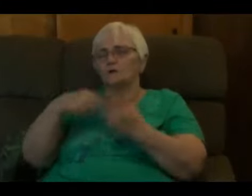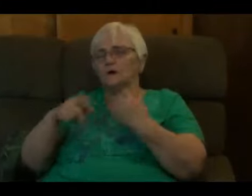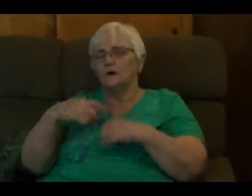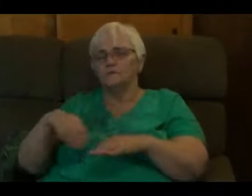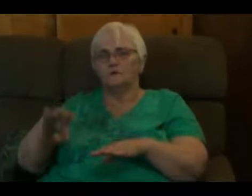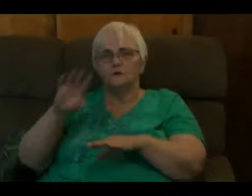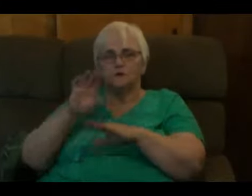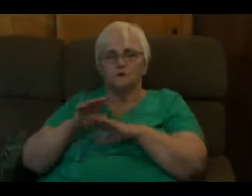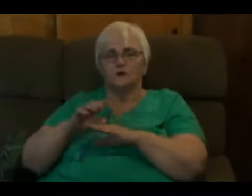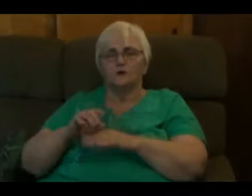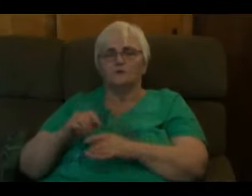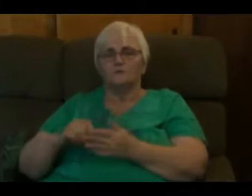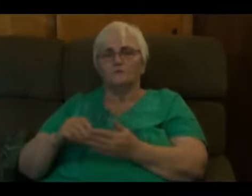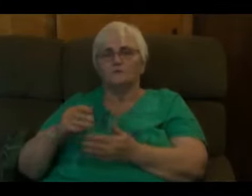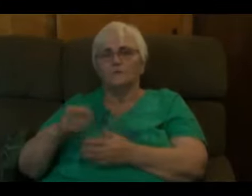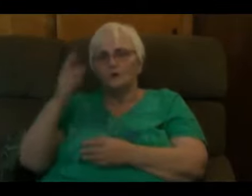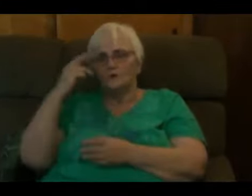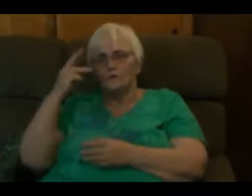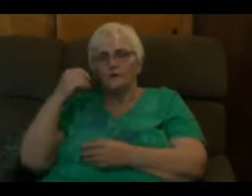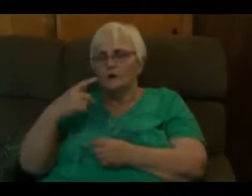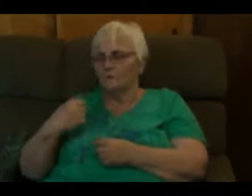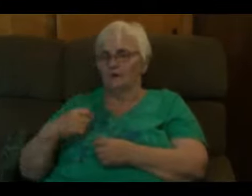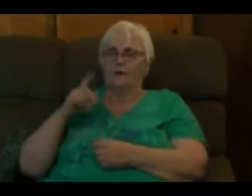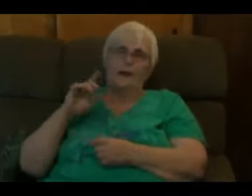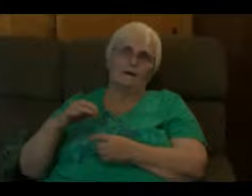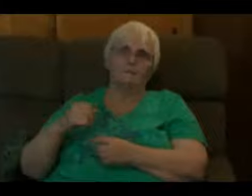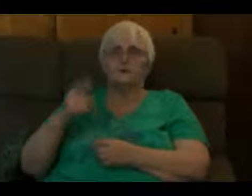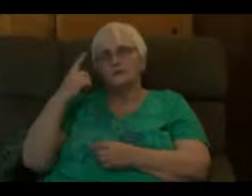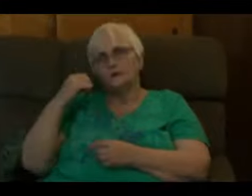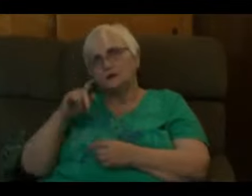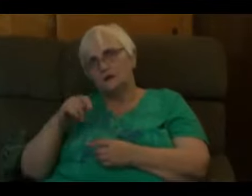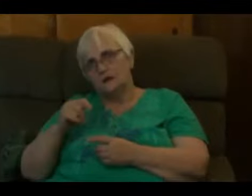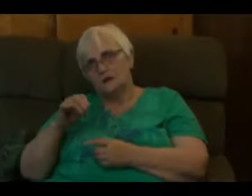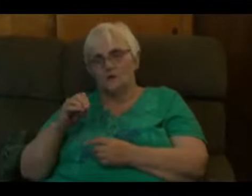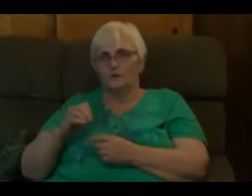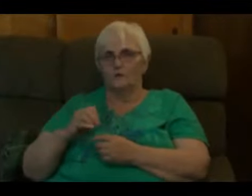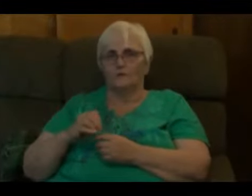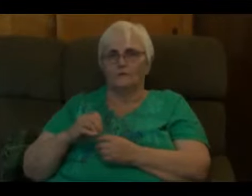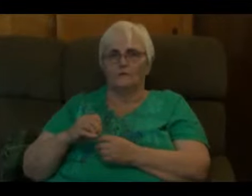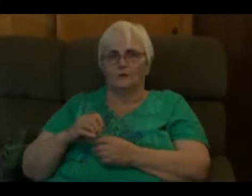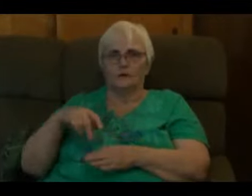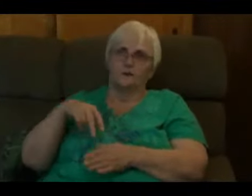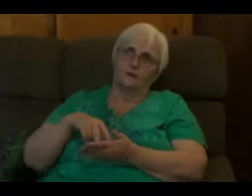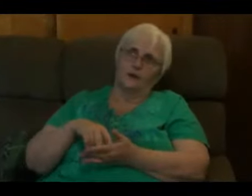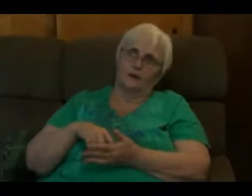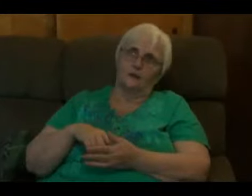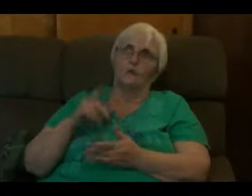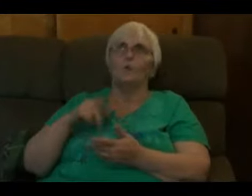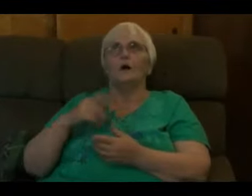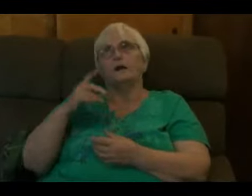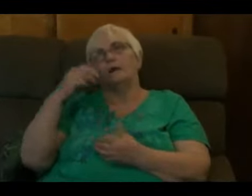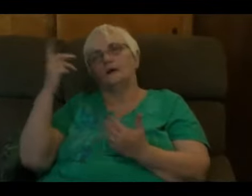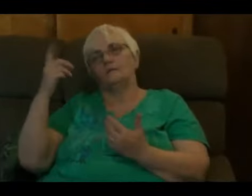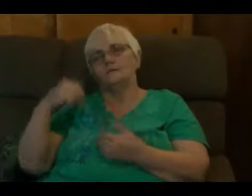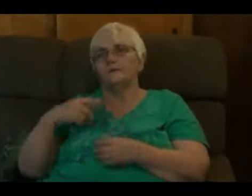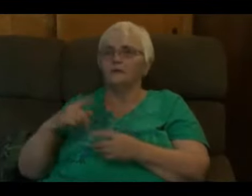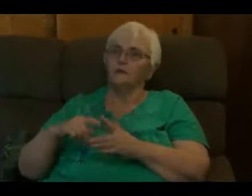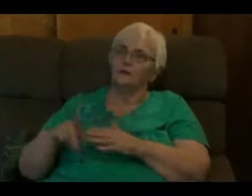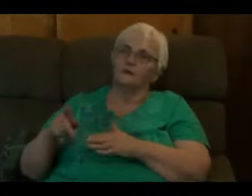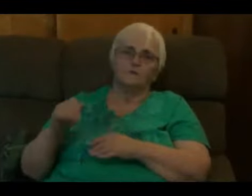purpose. Not just because you have to or you think you need to. You know, you stand here just whatever and then you leave. No. You know, when